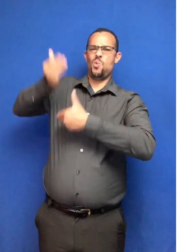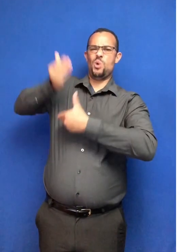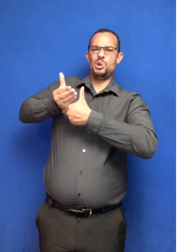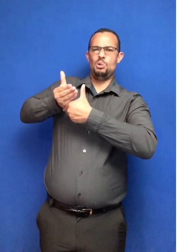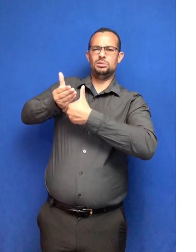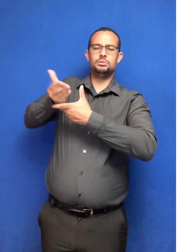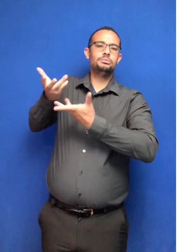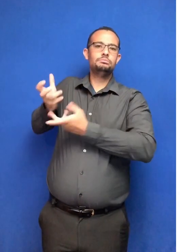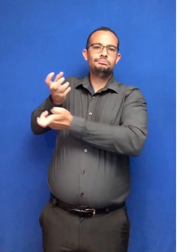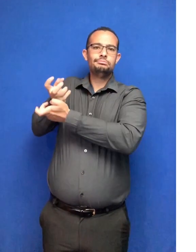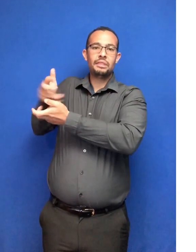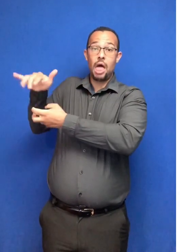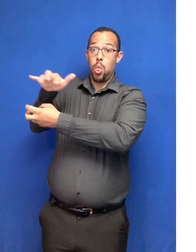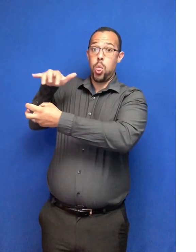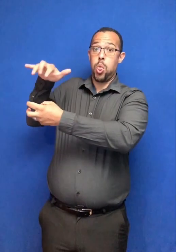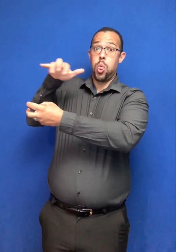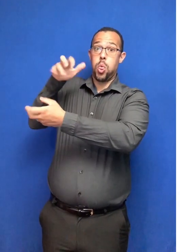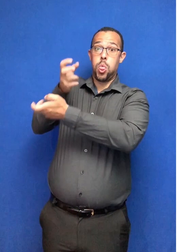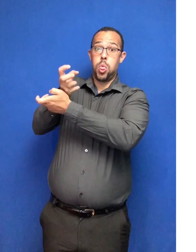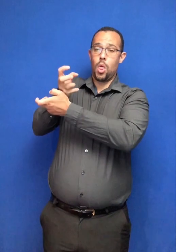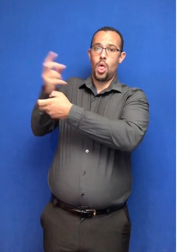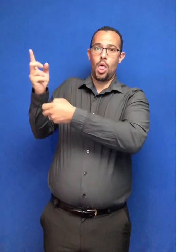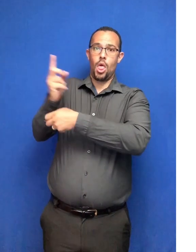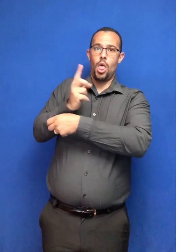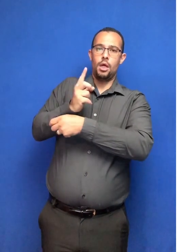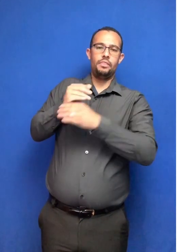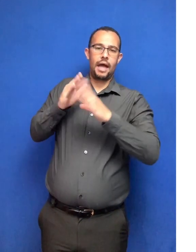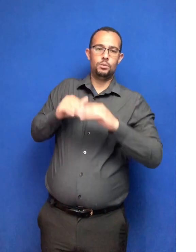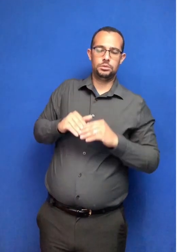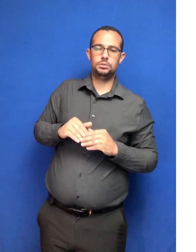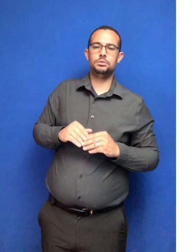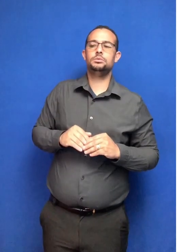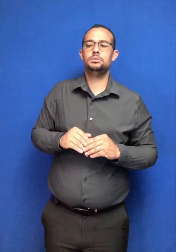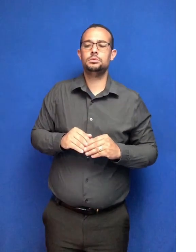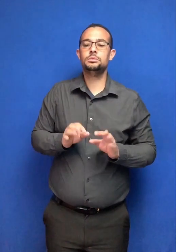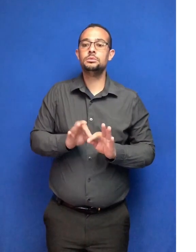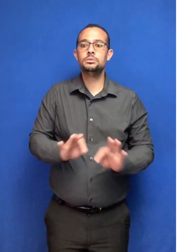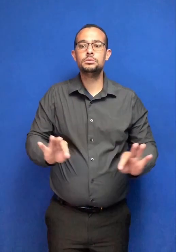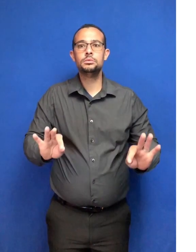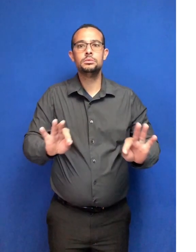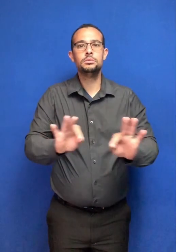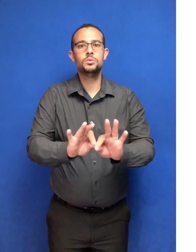This is very important. You do not walk, swim, or drive through any floodwaters.